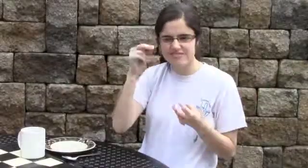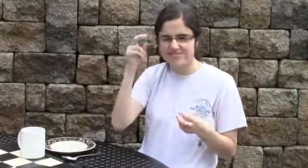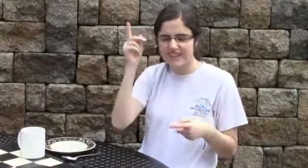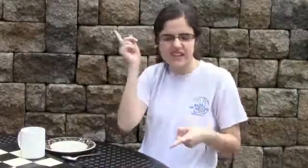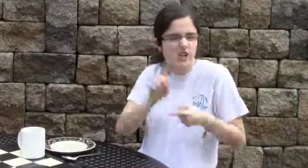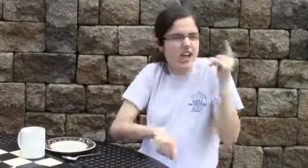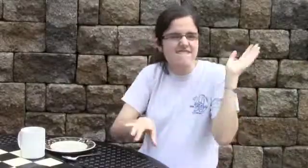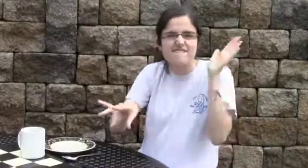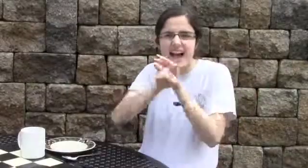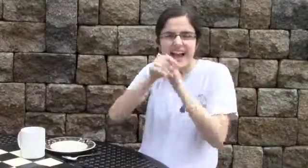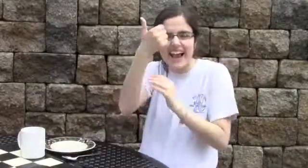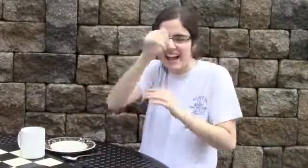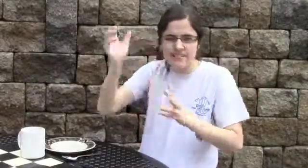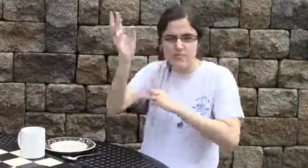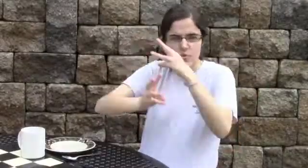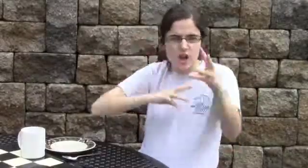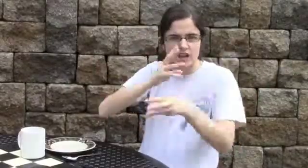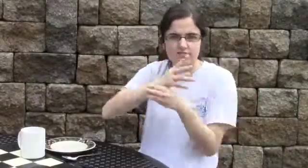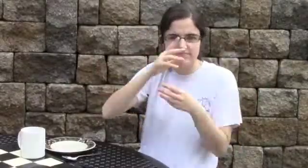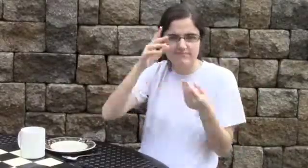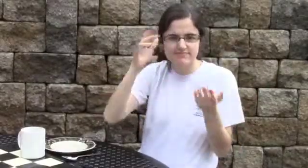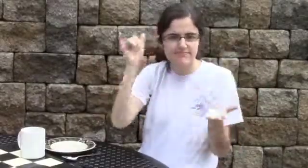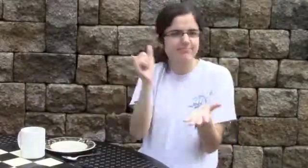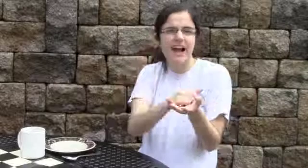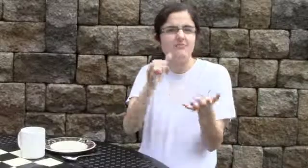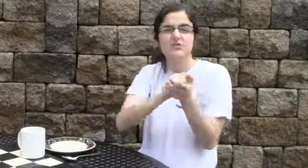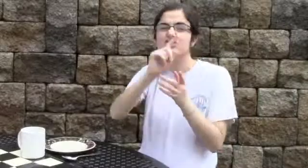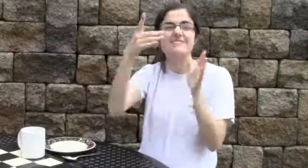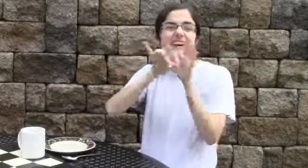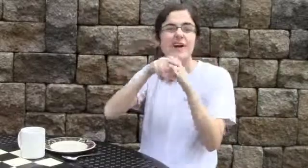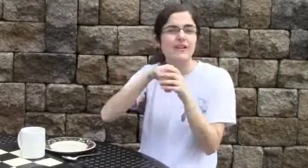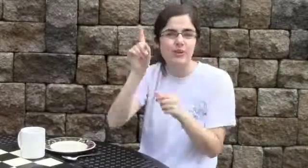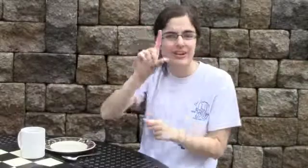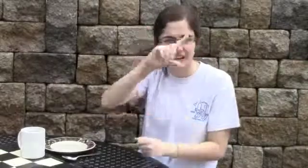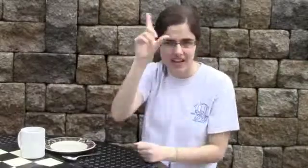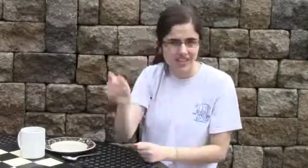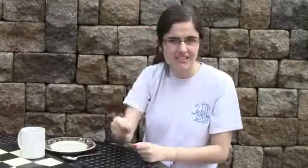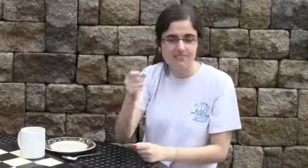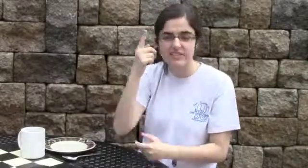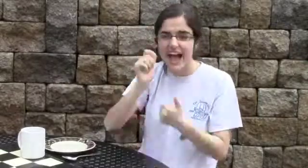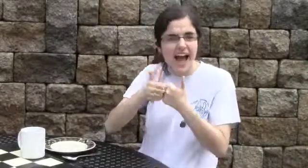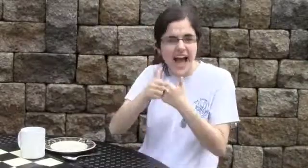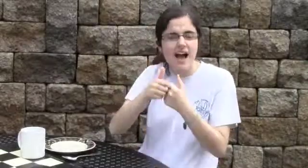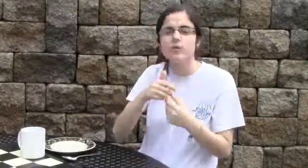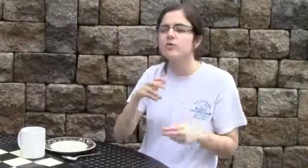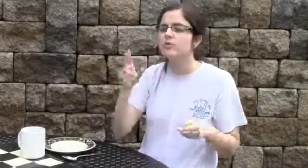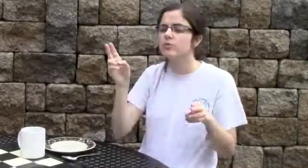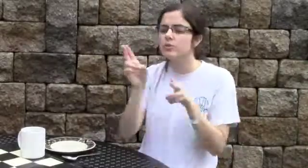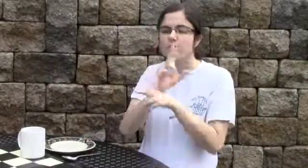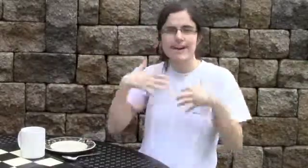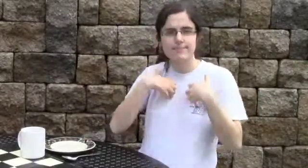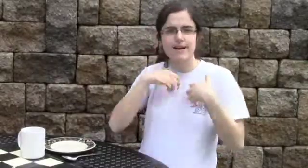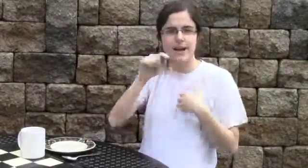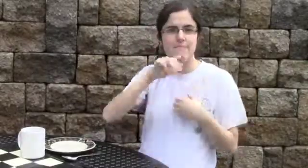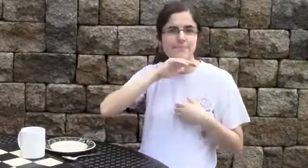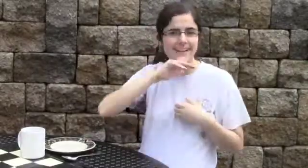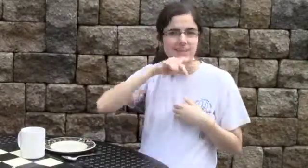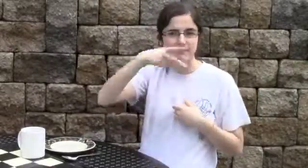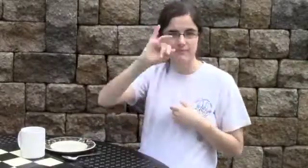And they're extremely rare. You don't find them anywhere else in the world, only in Italy. And the way they